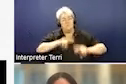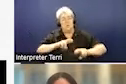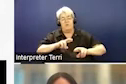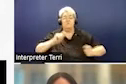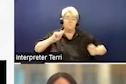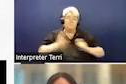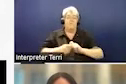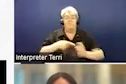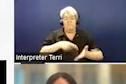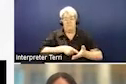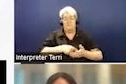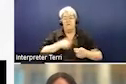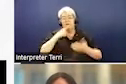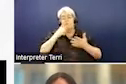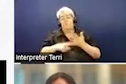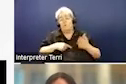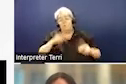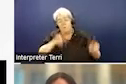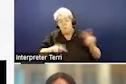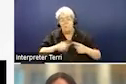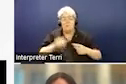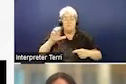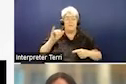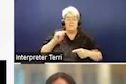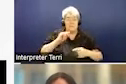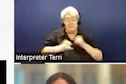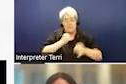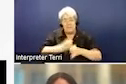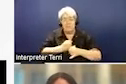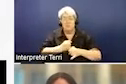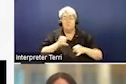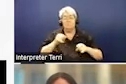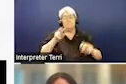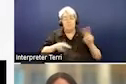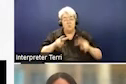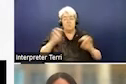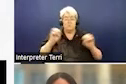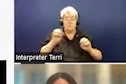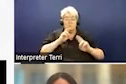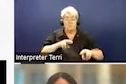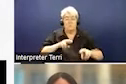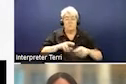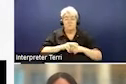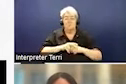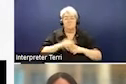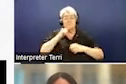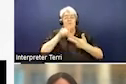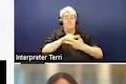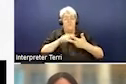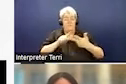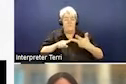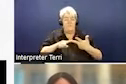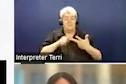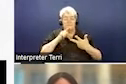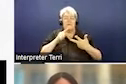thing that we're looking at when CIT International looks at crisis response and reforming it, there are three things that are really